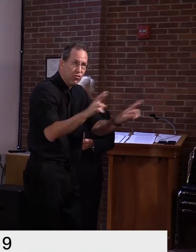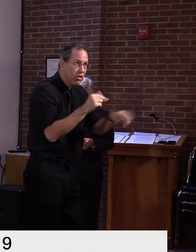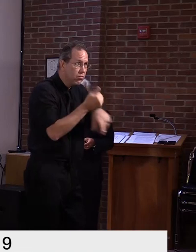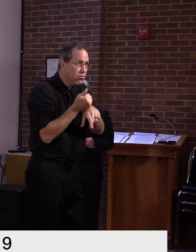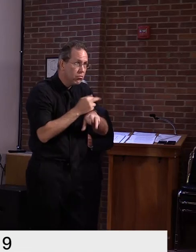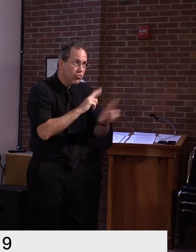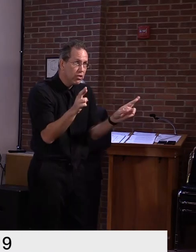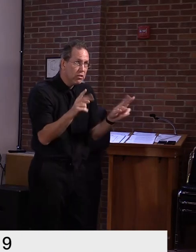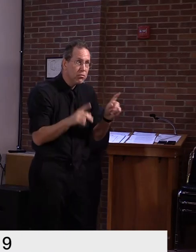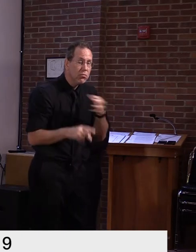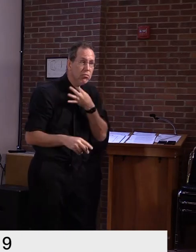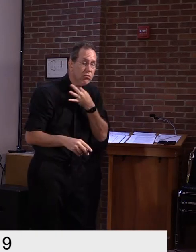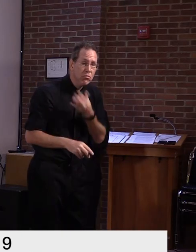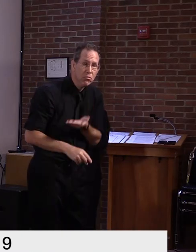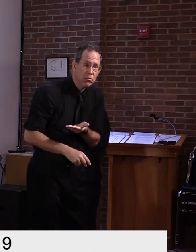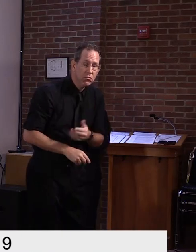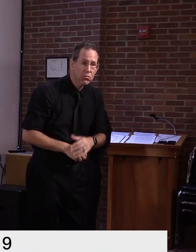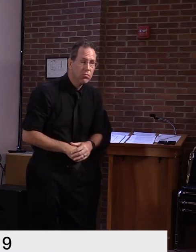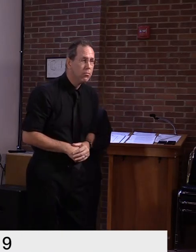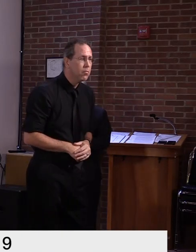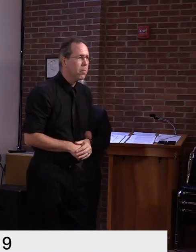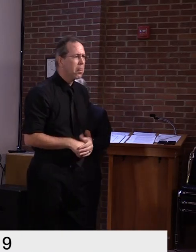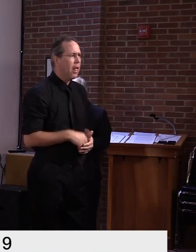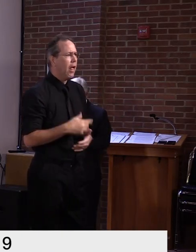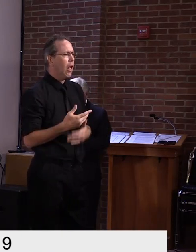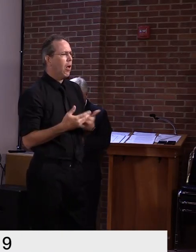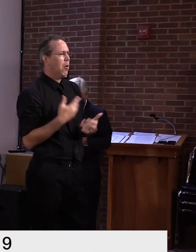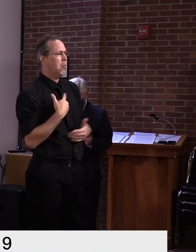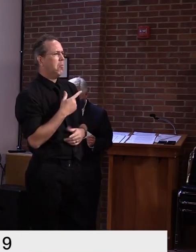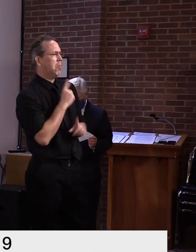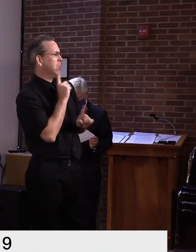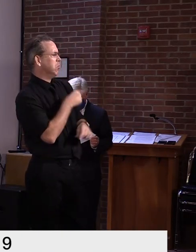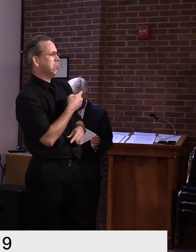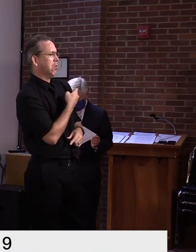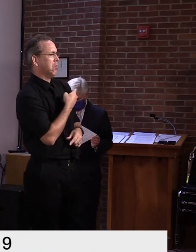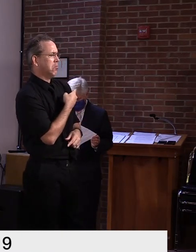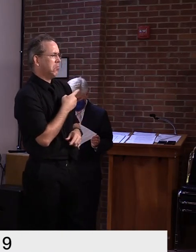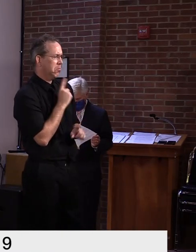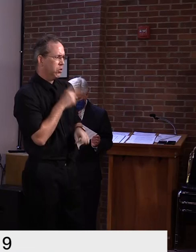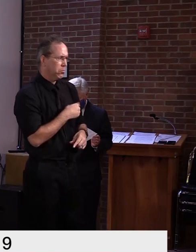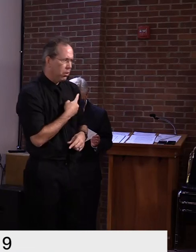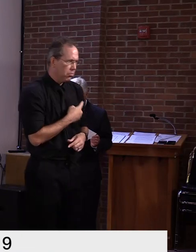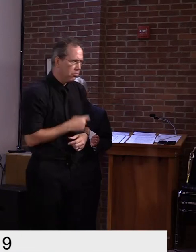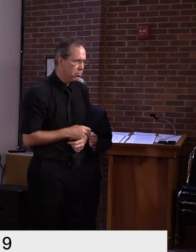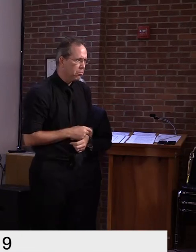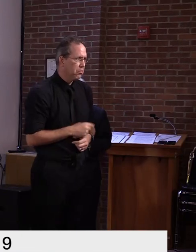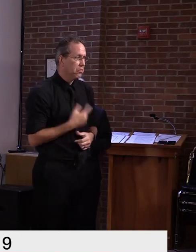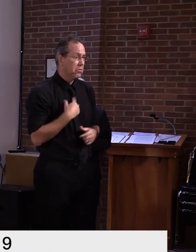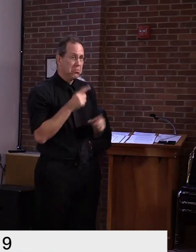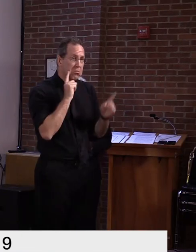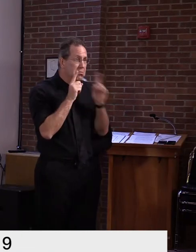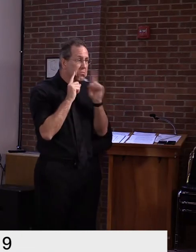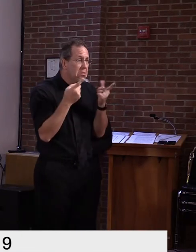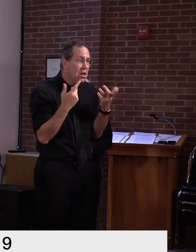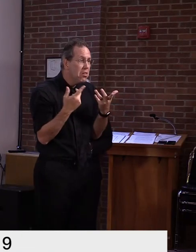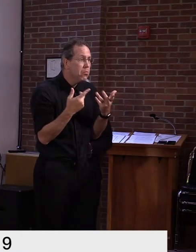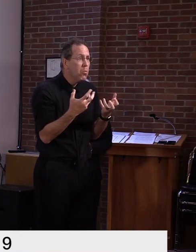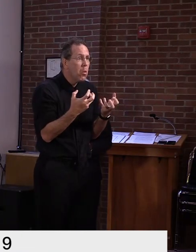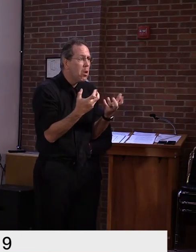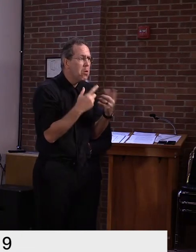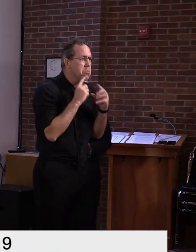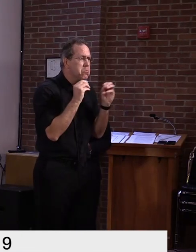but again, from my perspective, I think we've seen a lot of interest over the last, I think it was a week ago, that we announced this